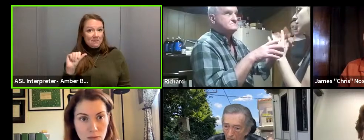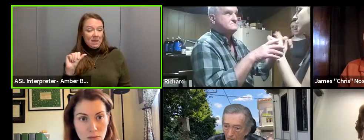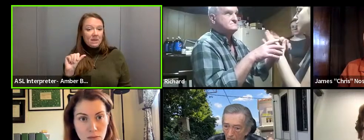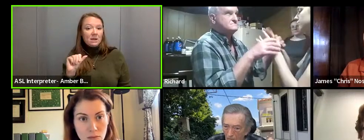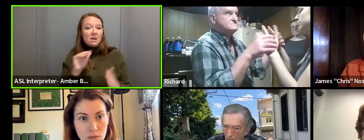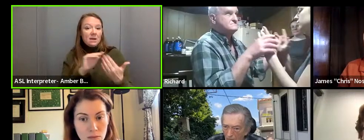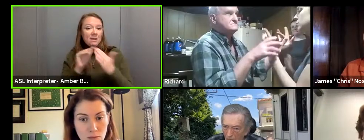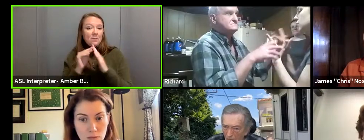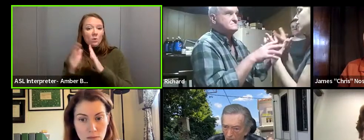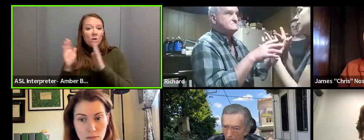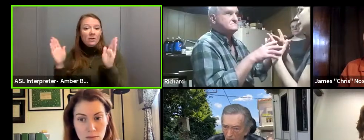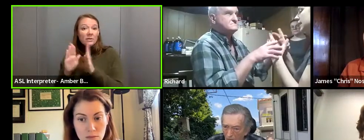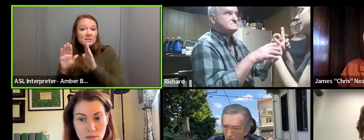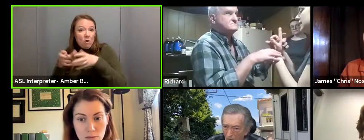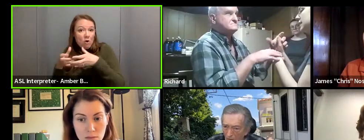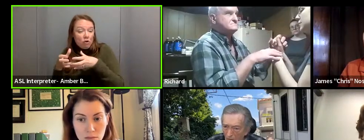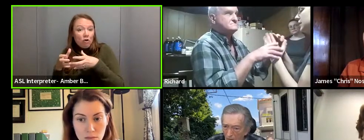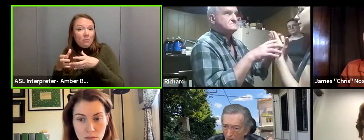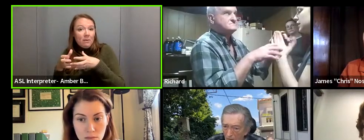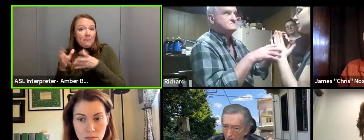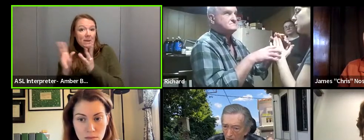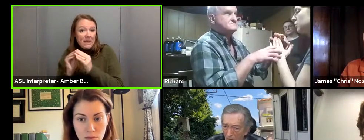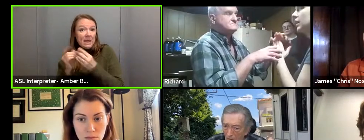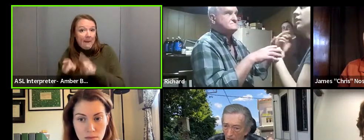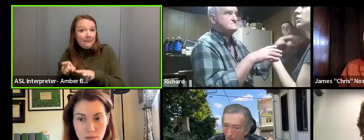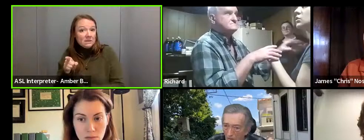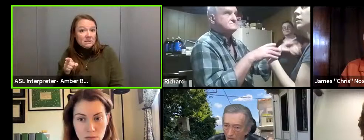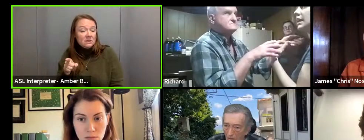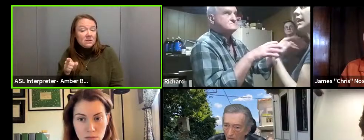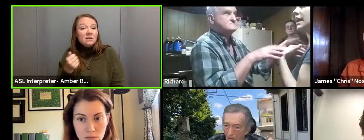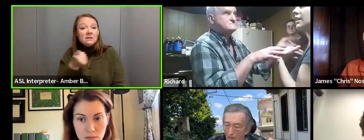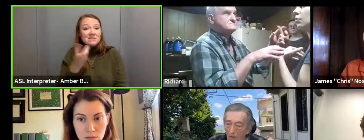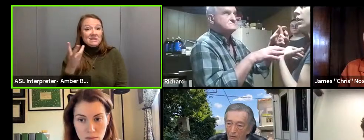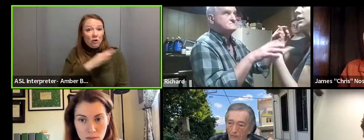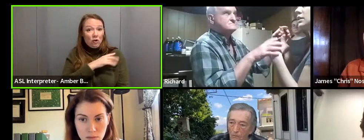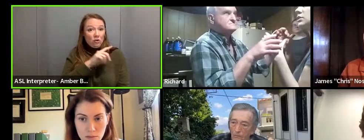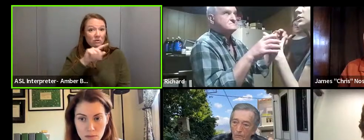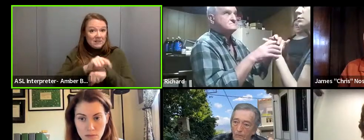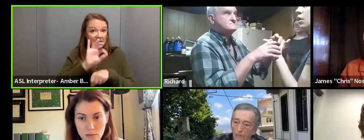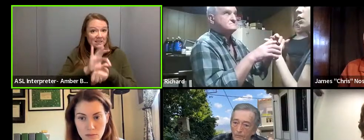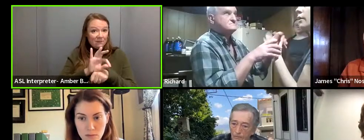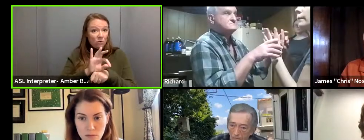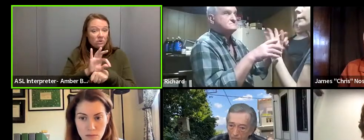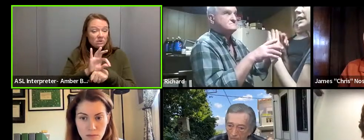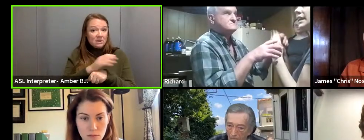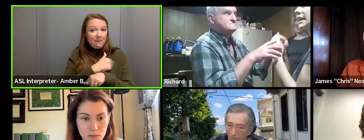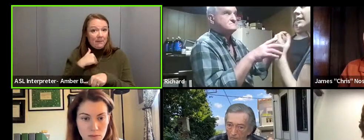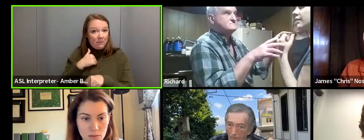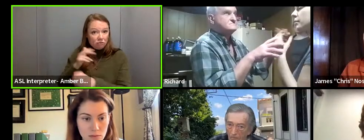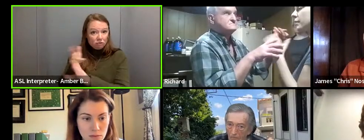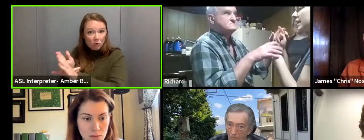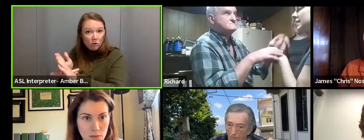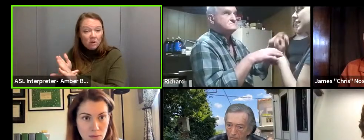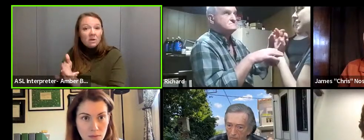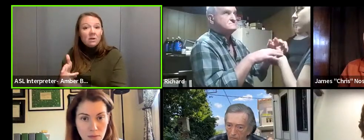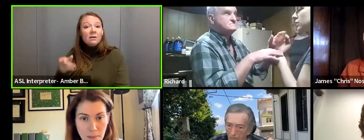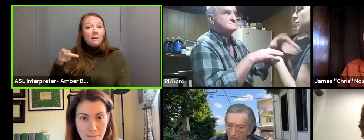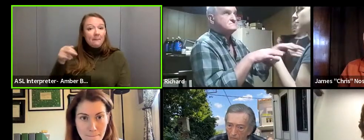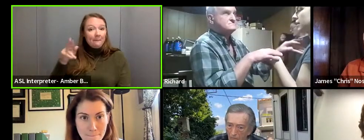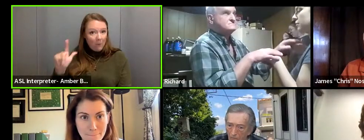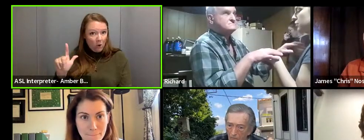meeting took place, and there were a number of task force members there, including Paul